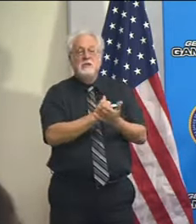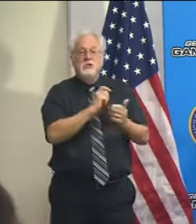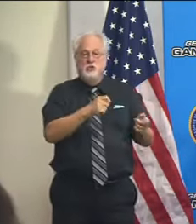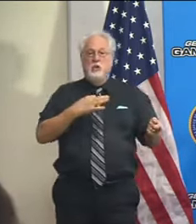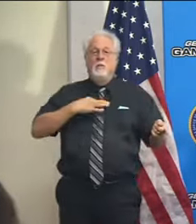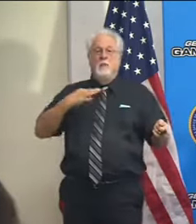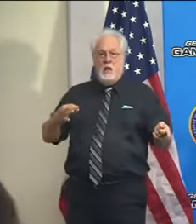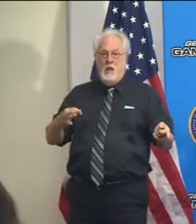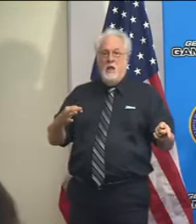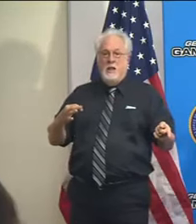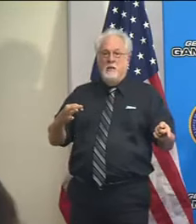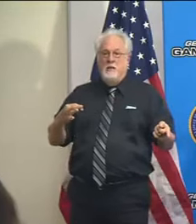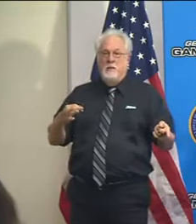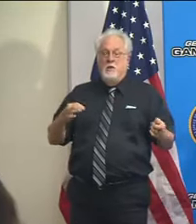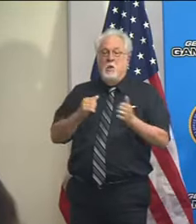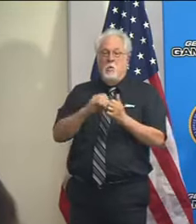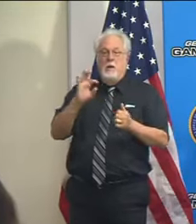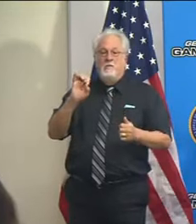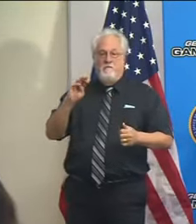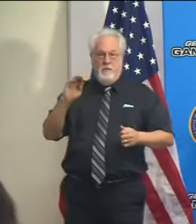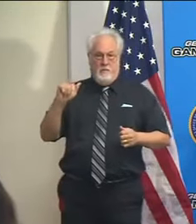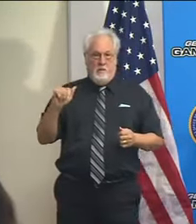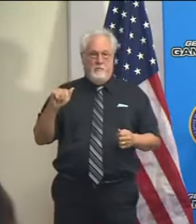apply with FEMA.